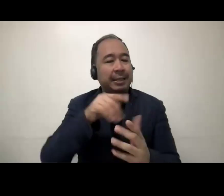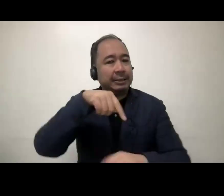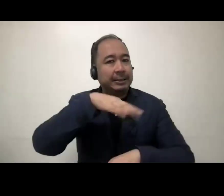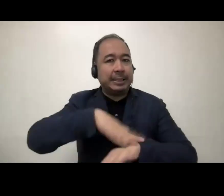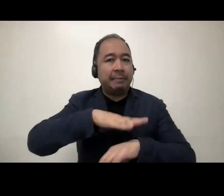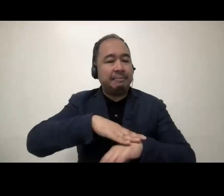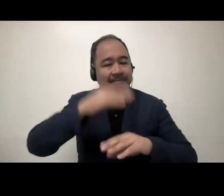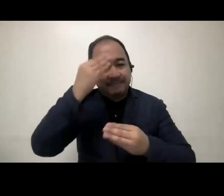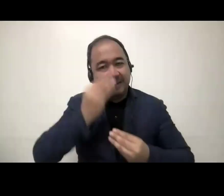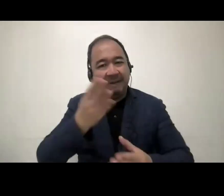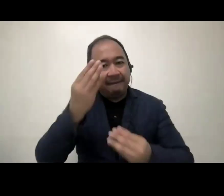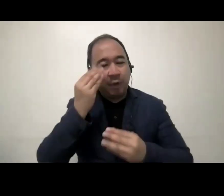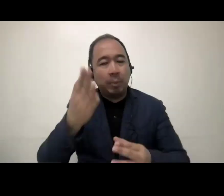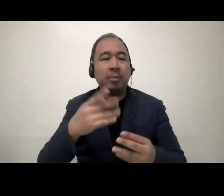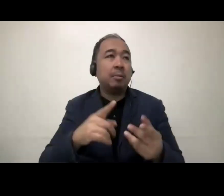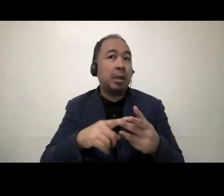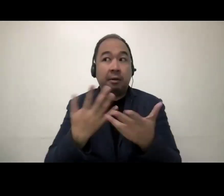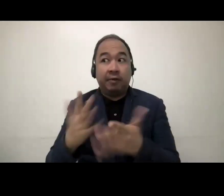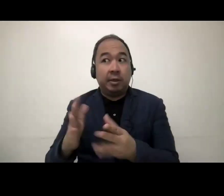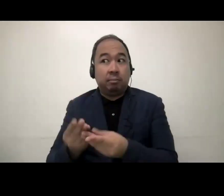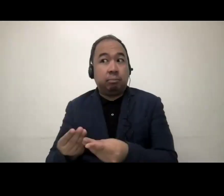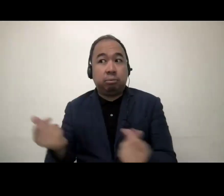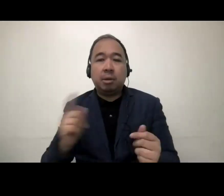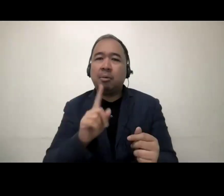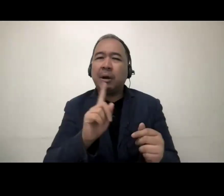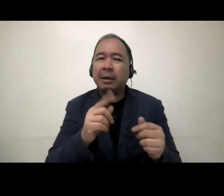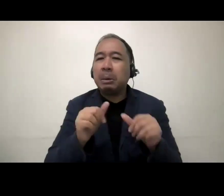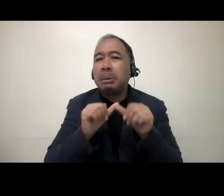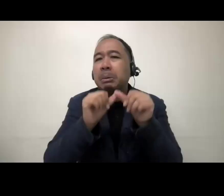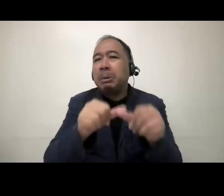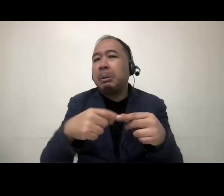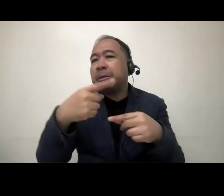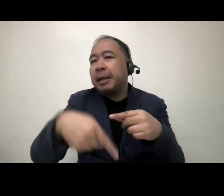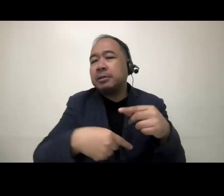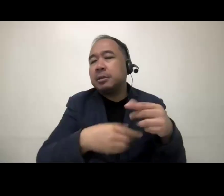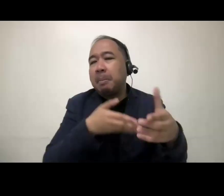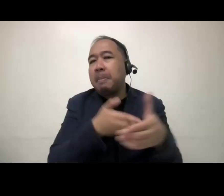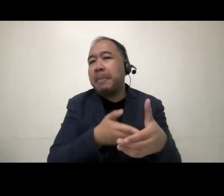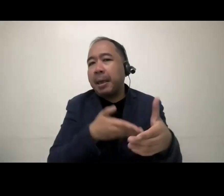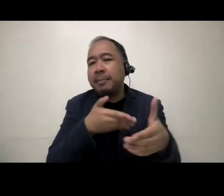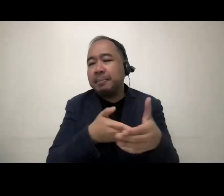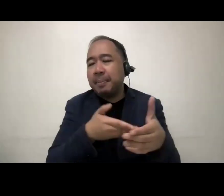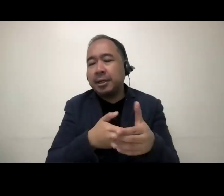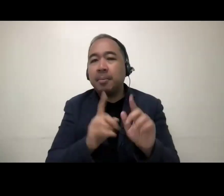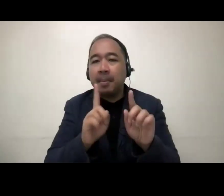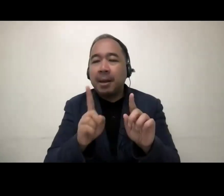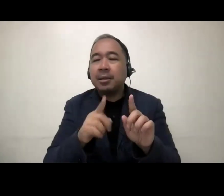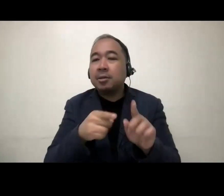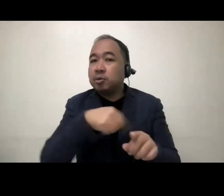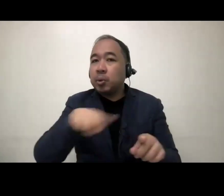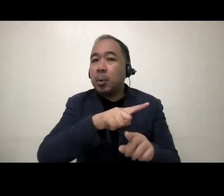but also barriers even after remedy has been mandated. And at the heart of all of this is the clear demand from